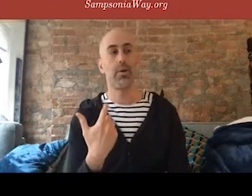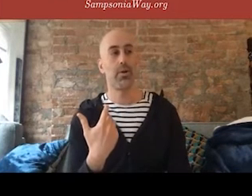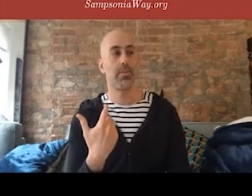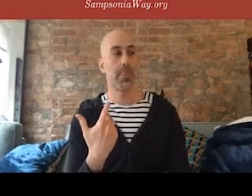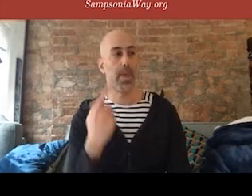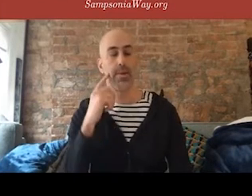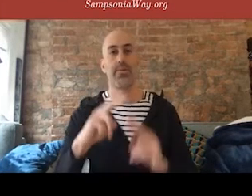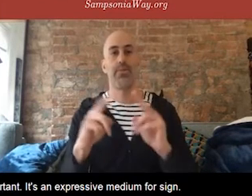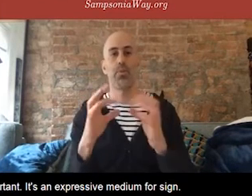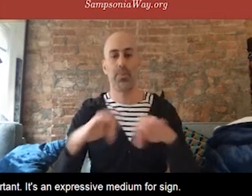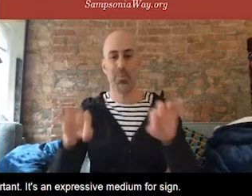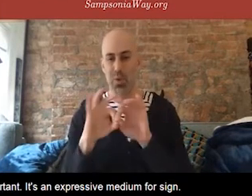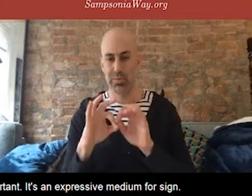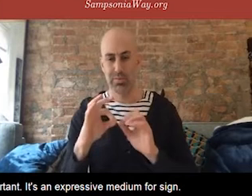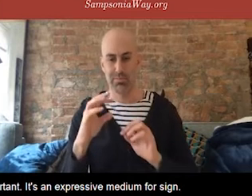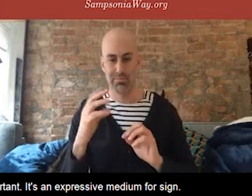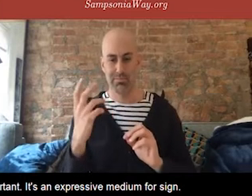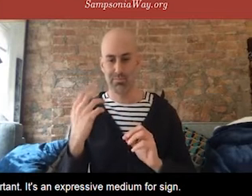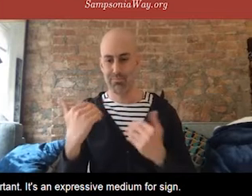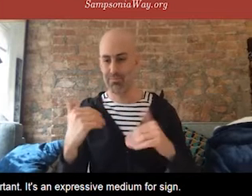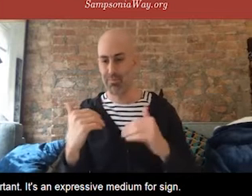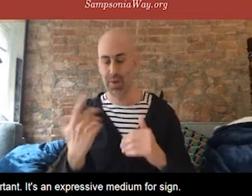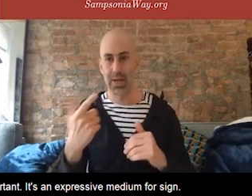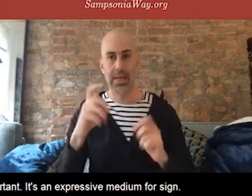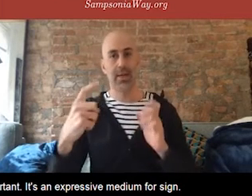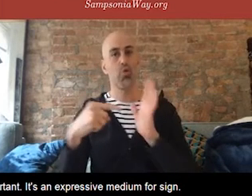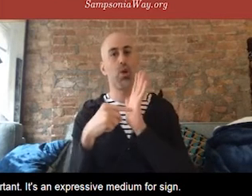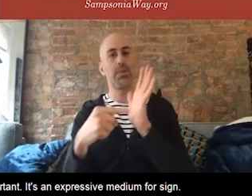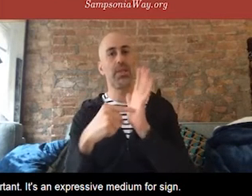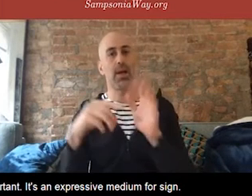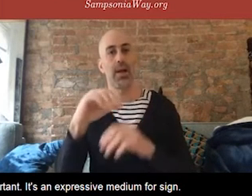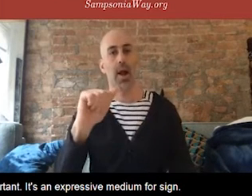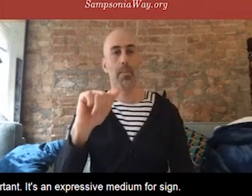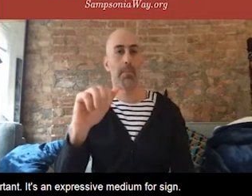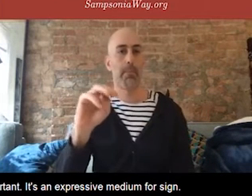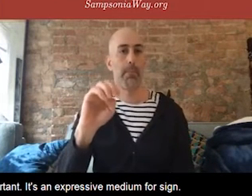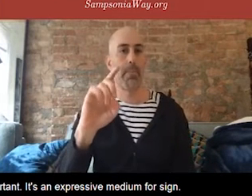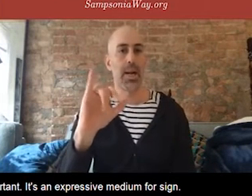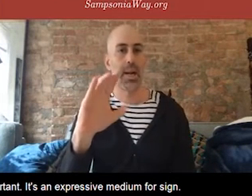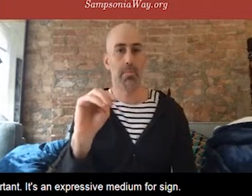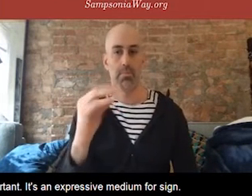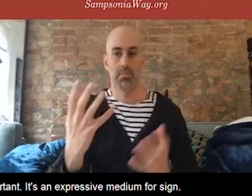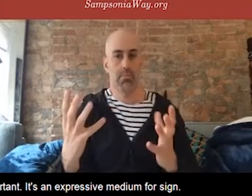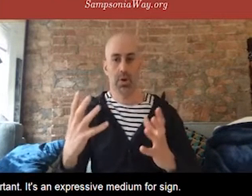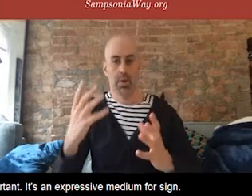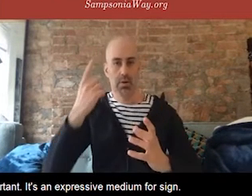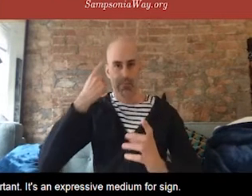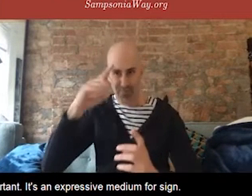Yeah. Okay, so expression for me is just it's really